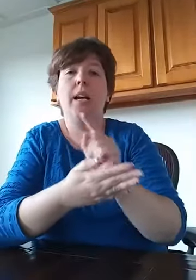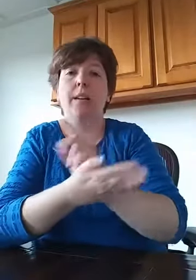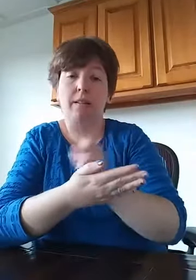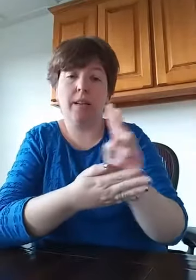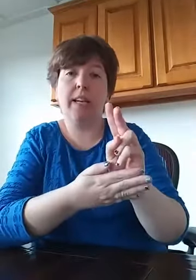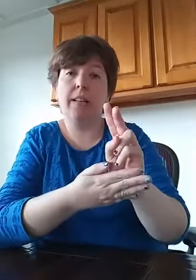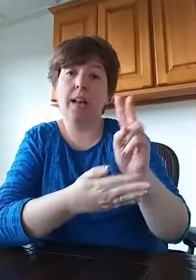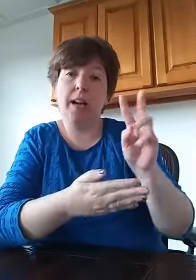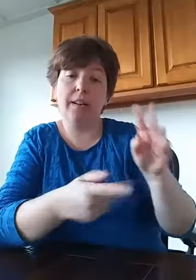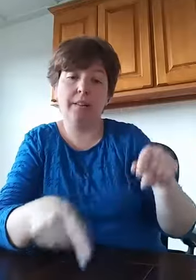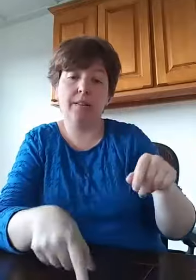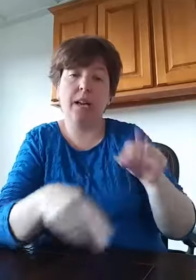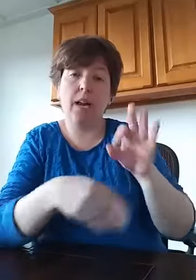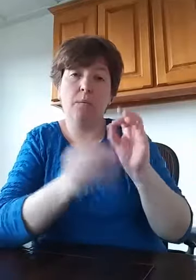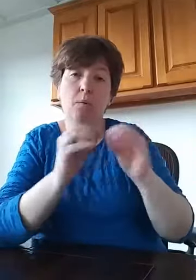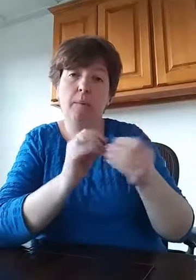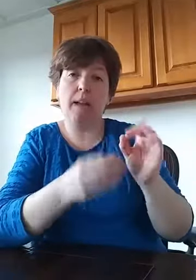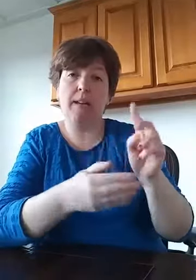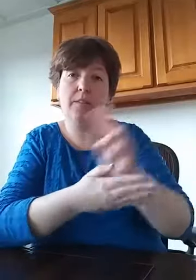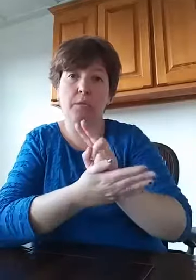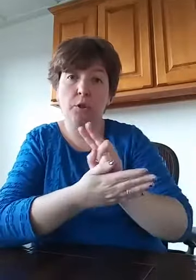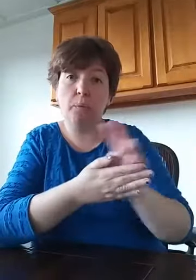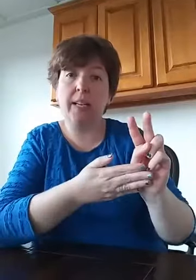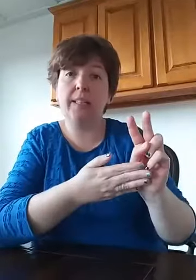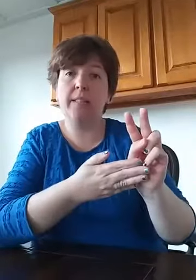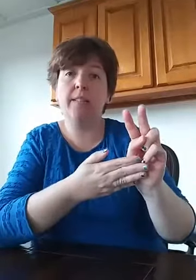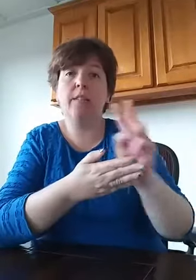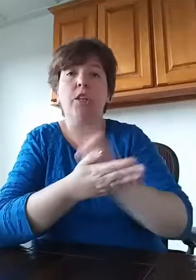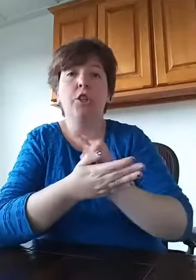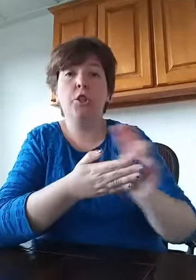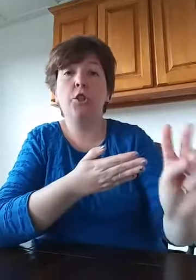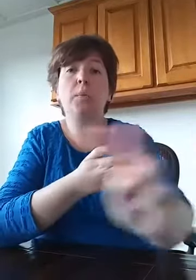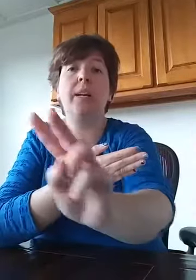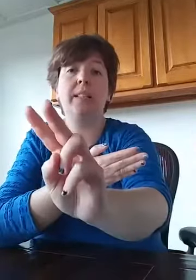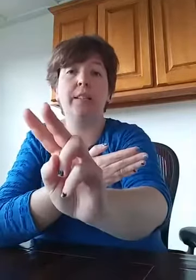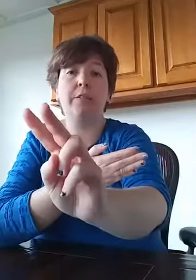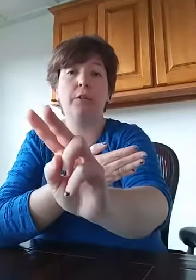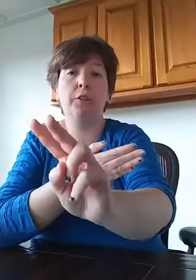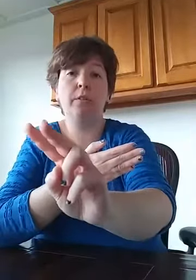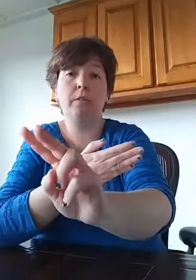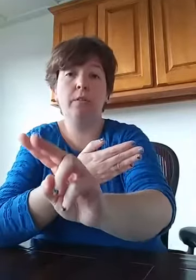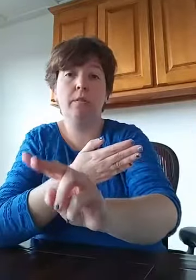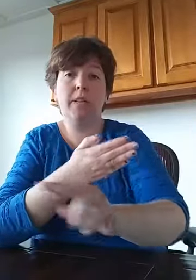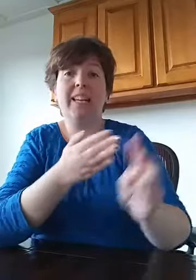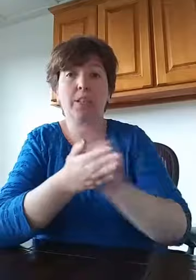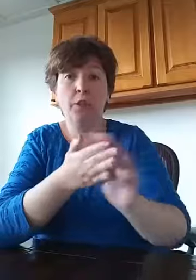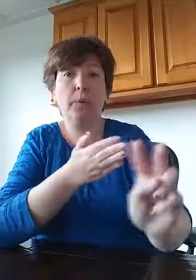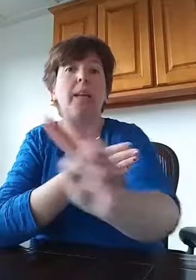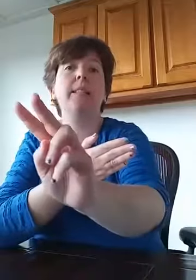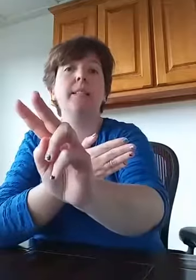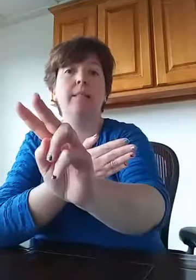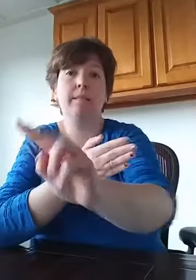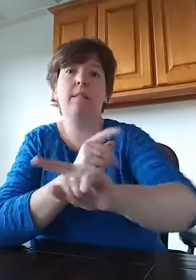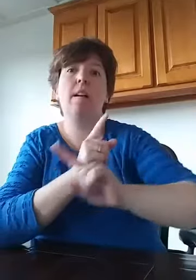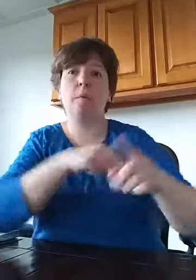And again, the 9 rule applies. So 2 weeks, 2 weeks in the future. In 2 weeks, I'm going